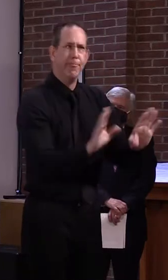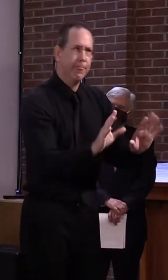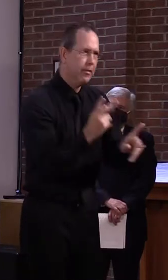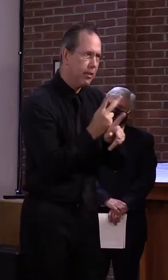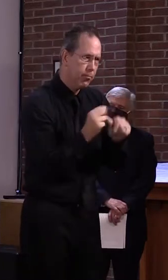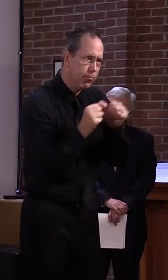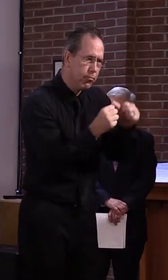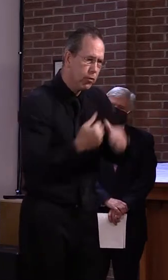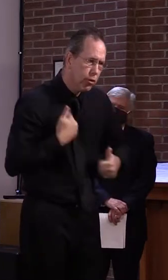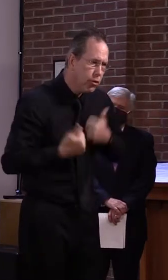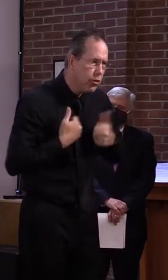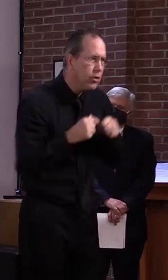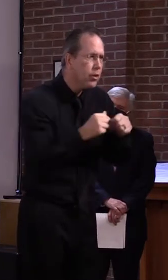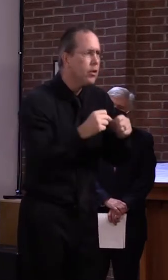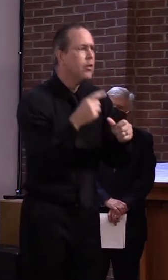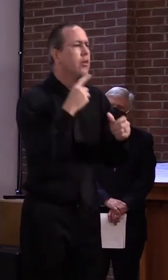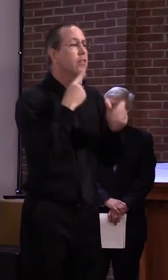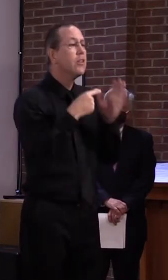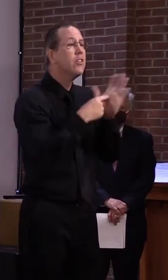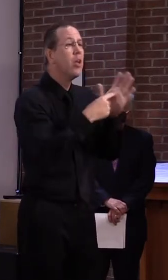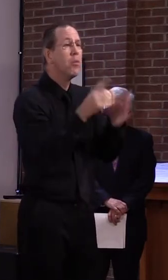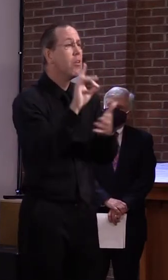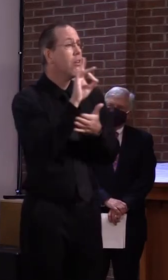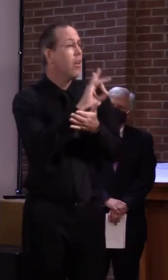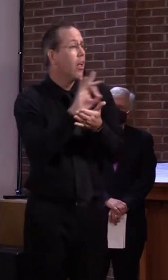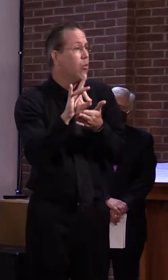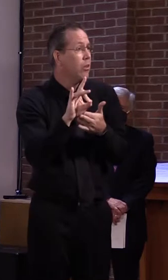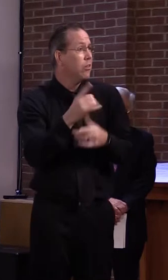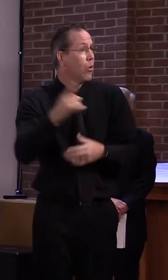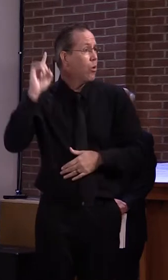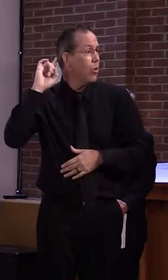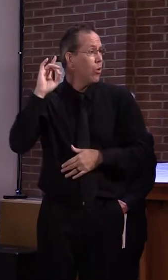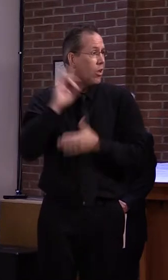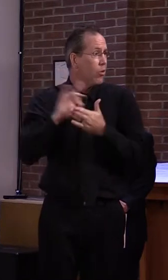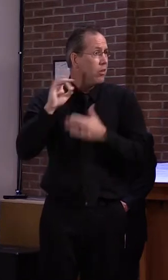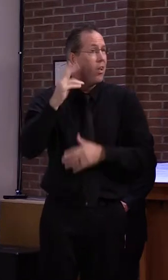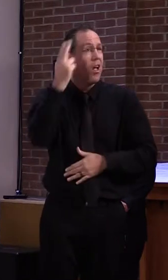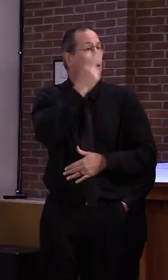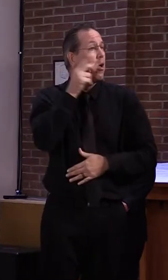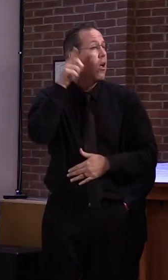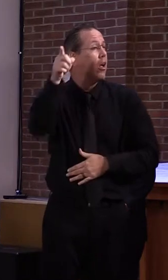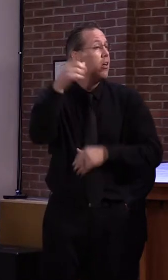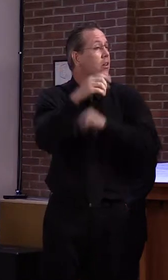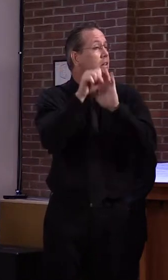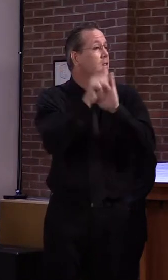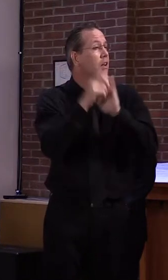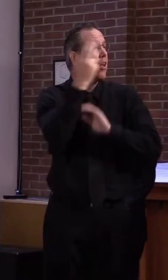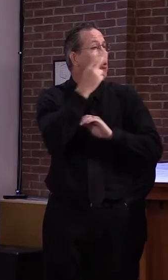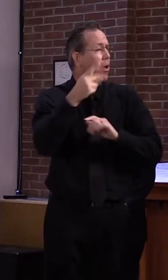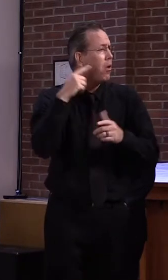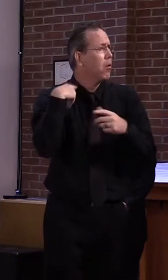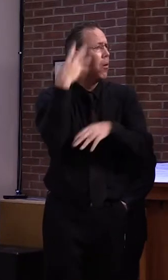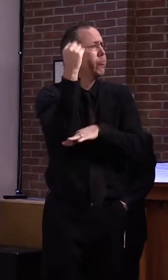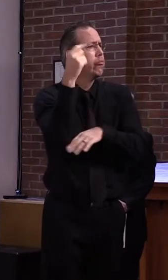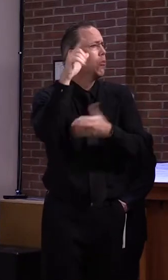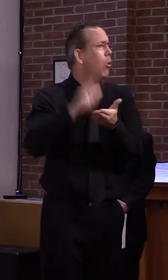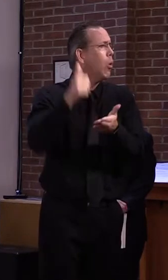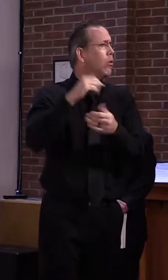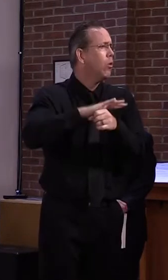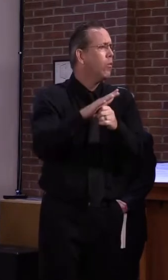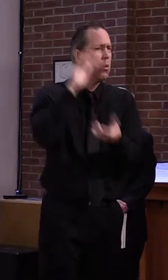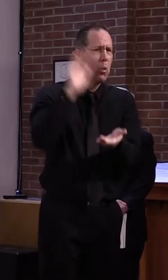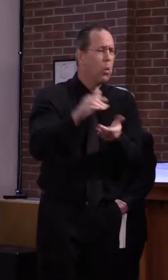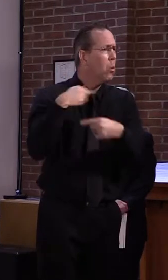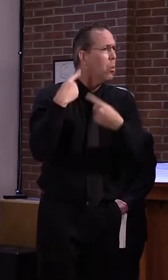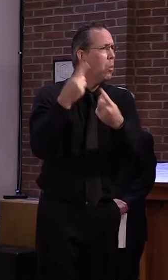8 weeks ago, Hawaii had the lowest number of COVID-19 cases in the country, with under 1,000,